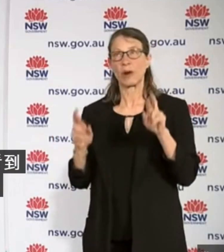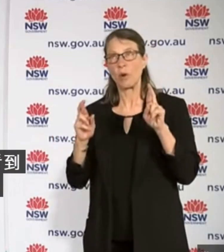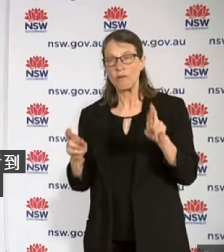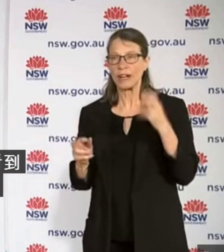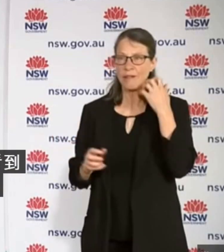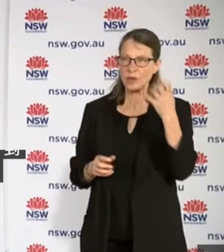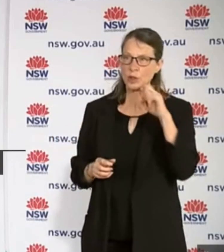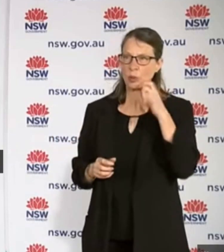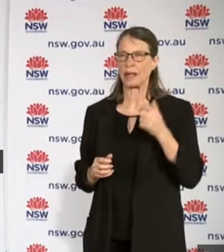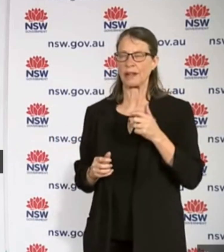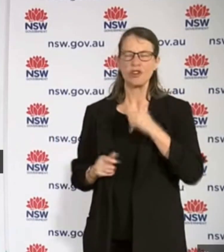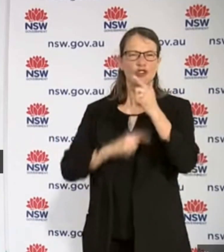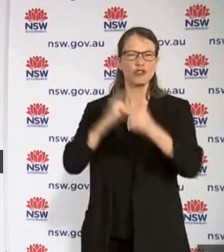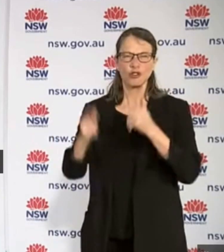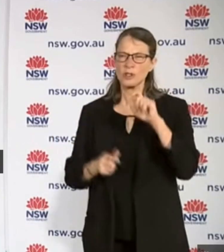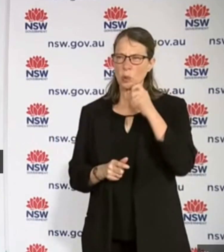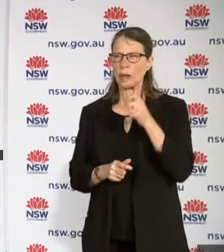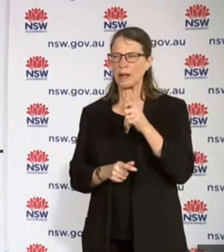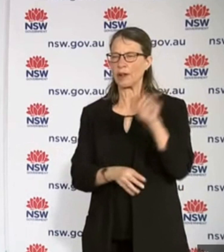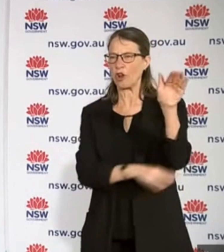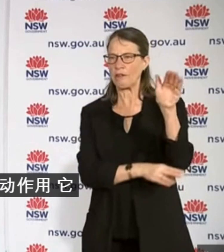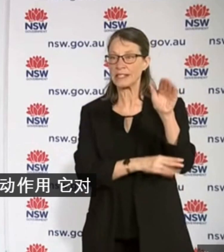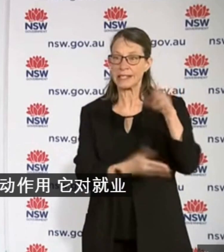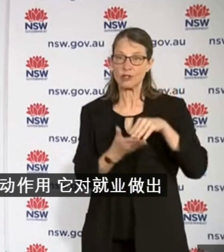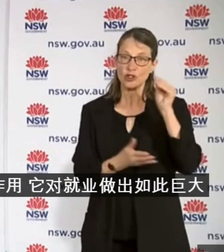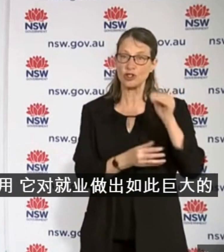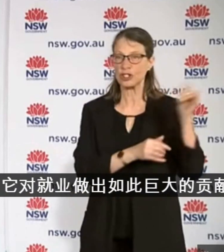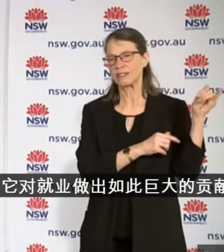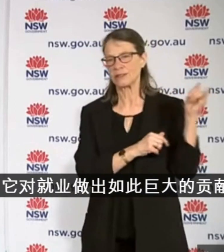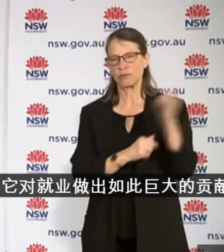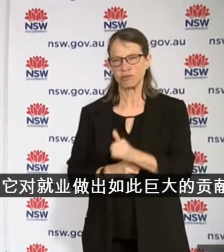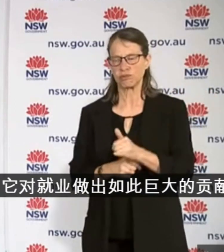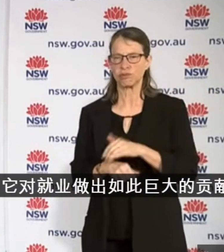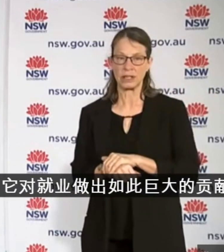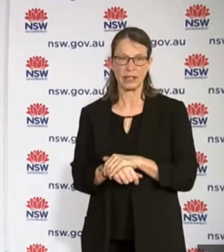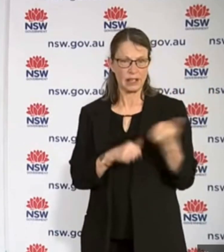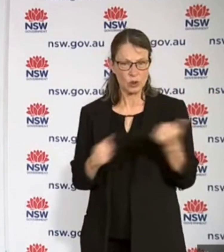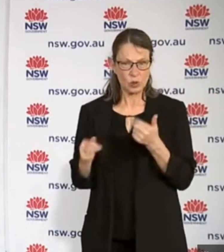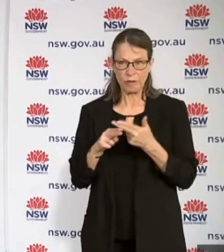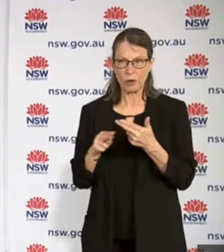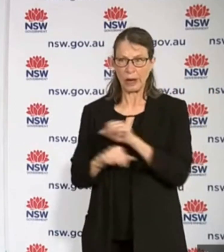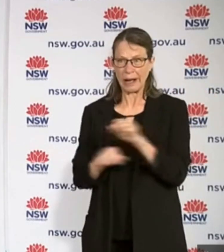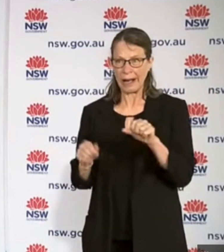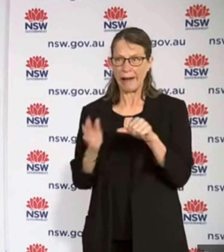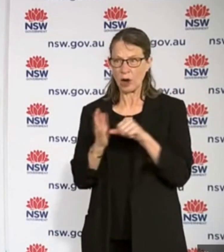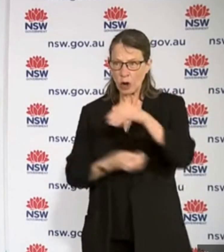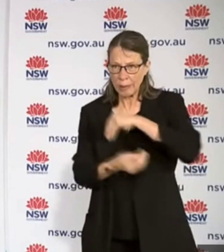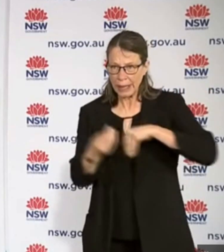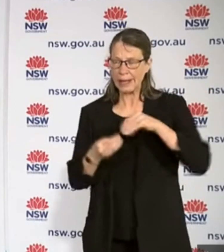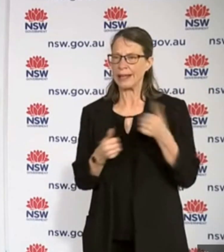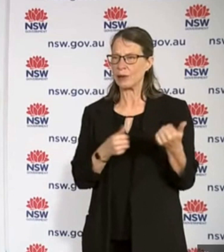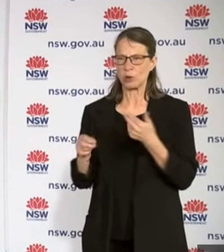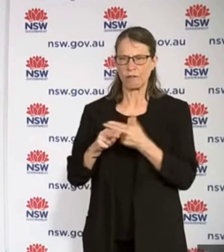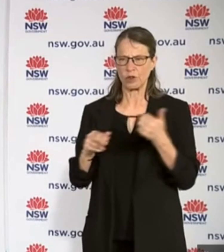students, because it's such a huge boost for our economy. It's such a huge contributor to jobs. So once we get to a healthy state